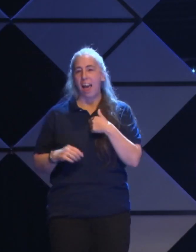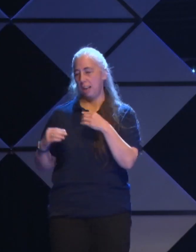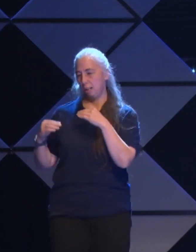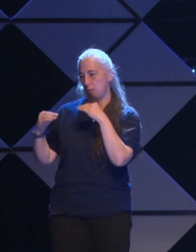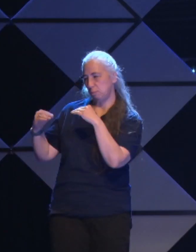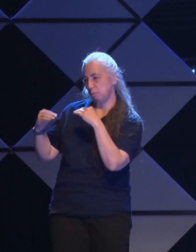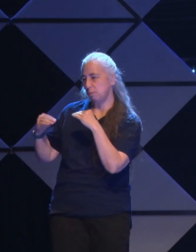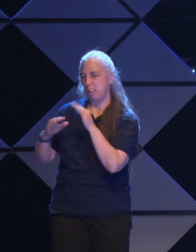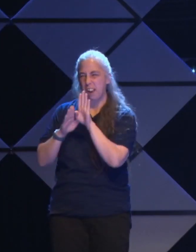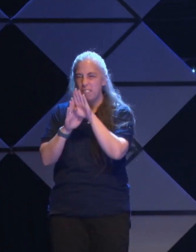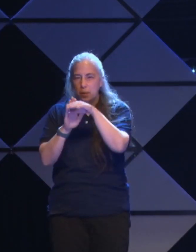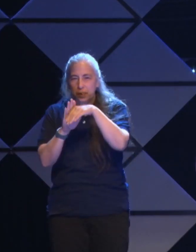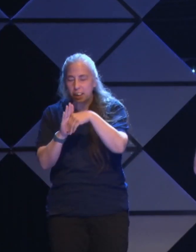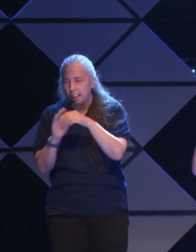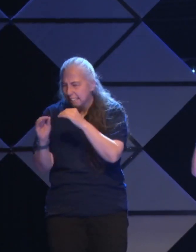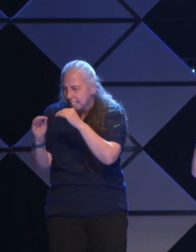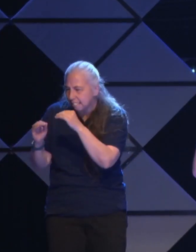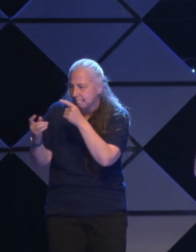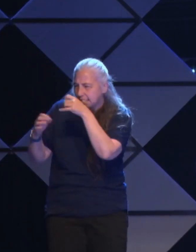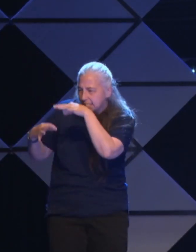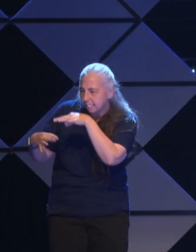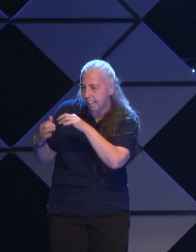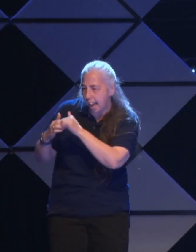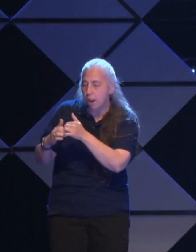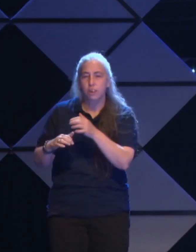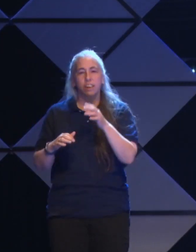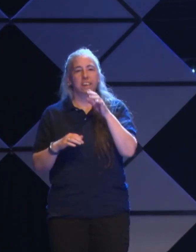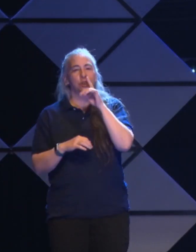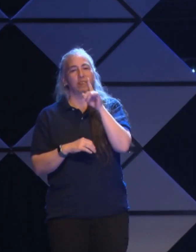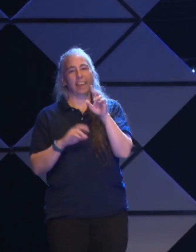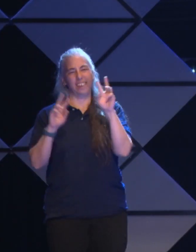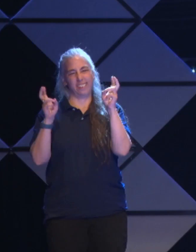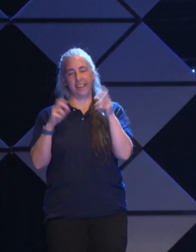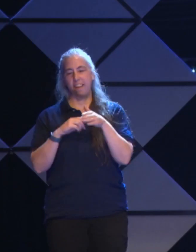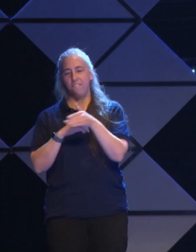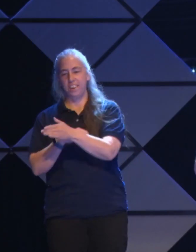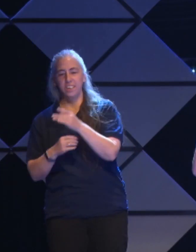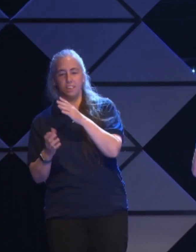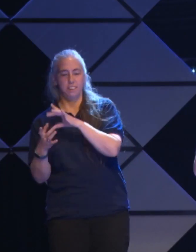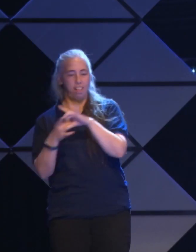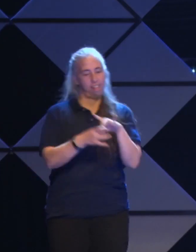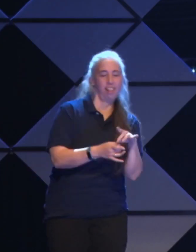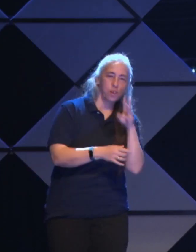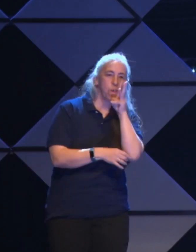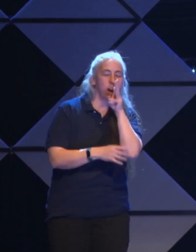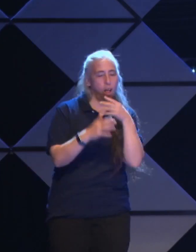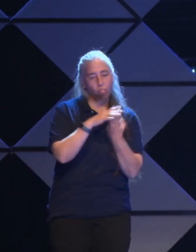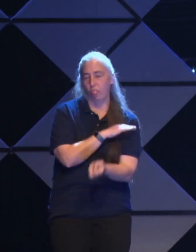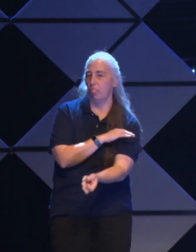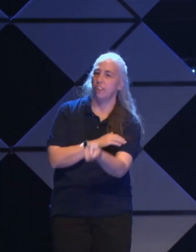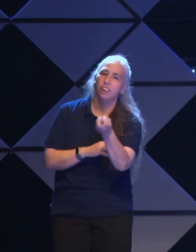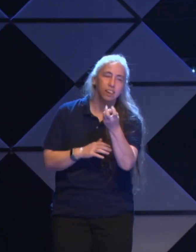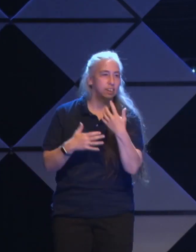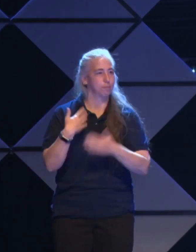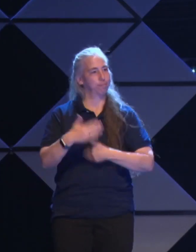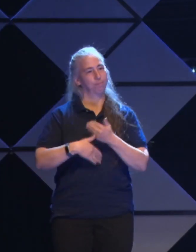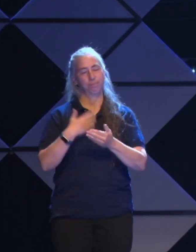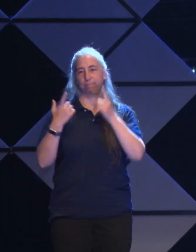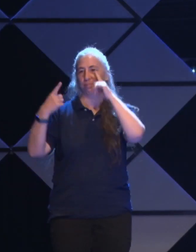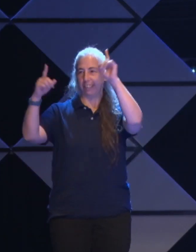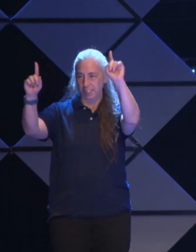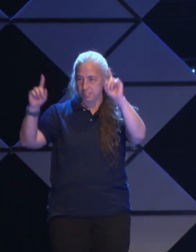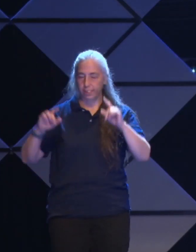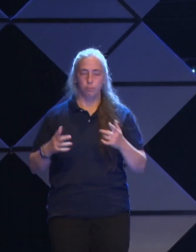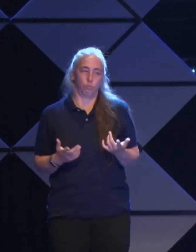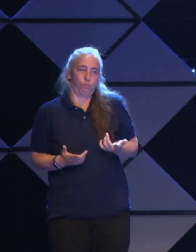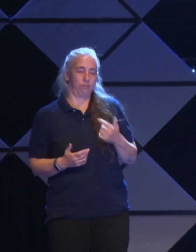30 minutes, and like fish to water. I know that's a dad joke, but it is like you just took to it. So we had a